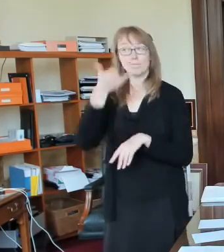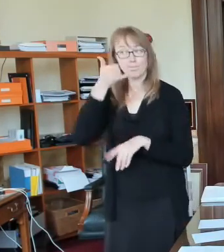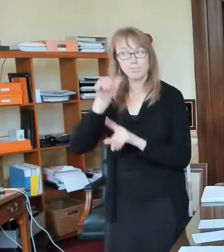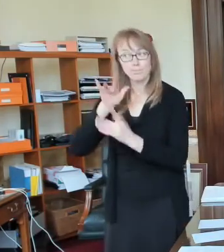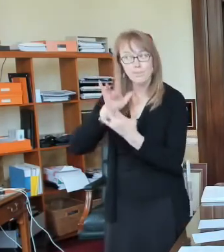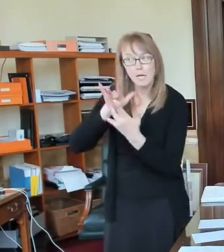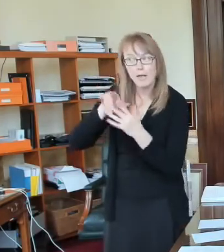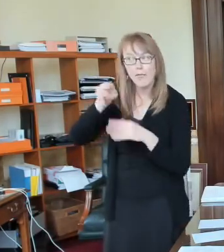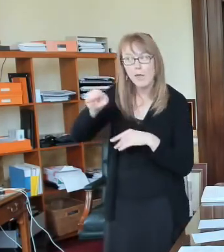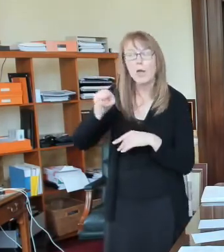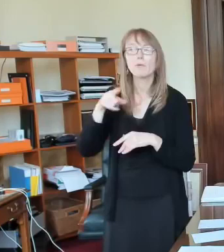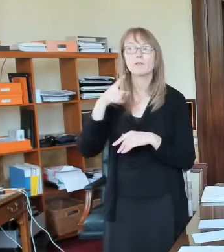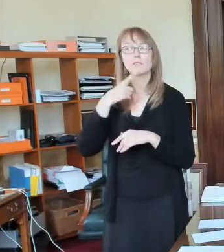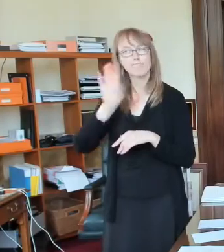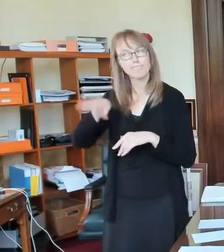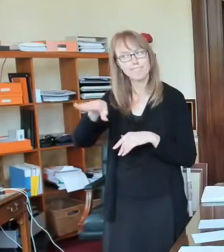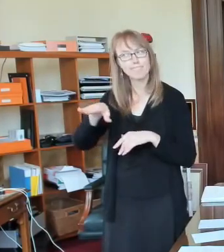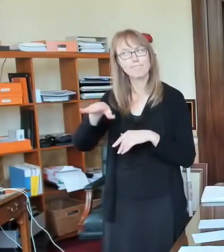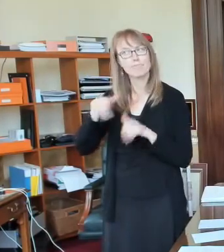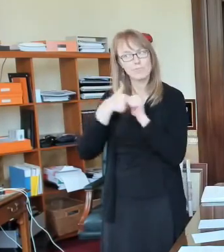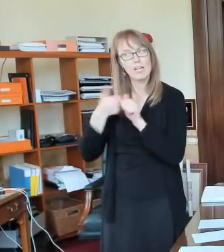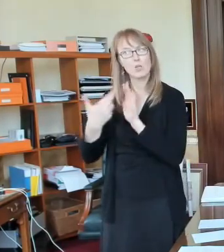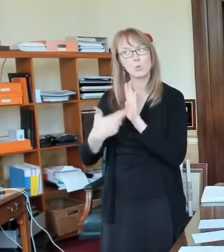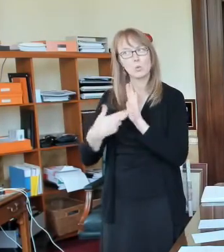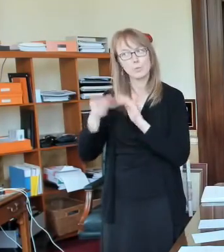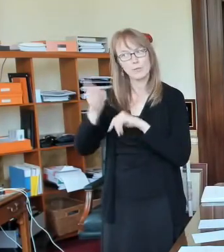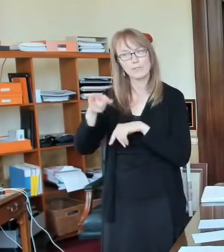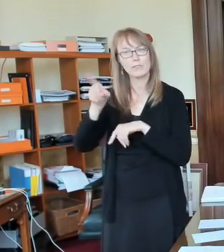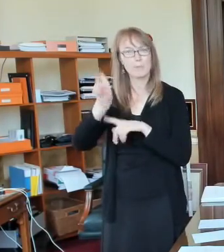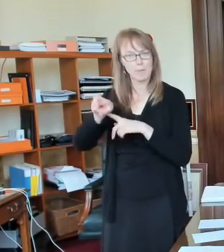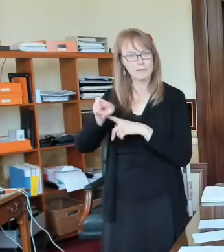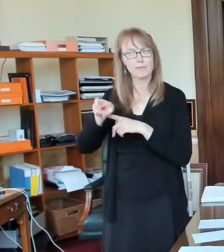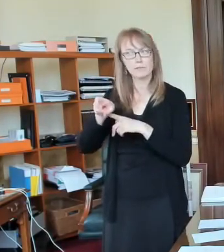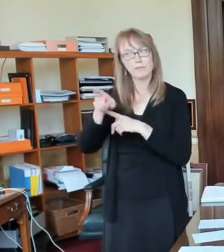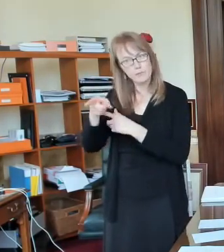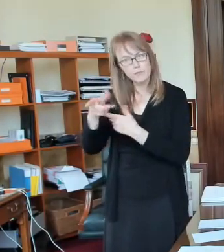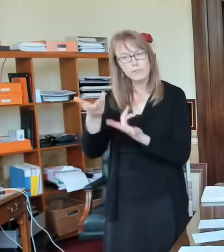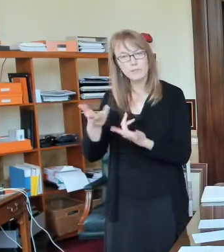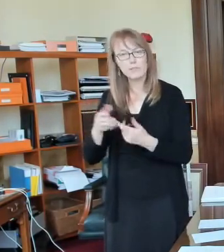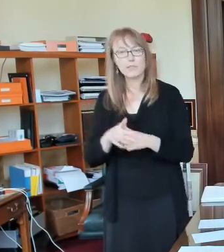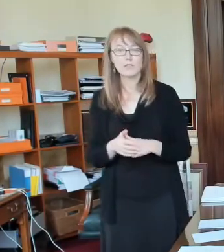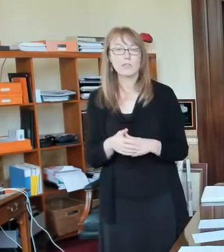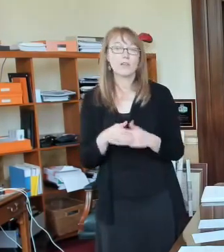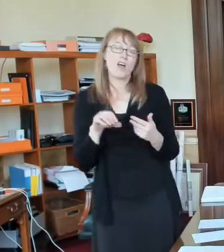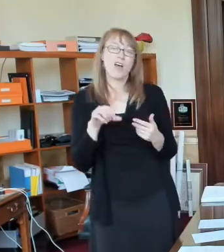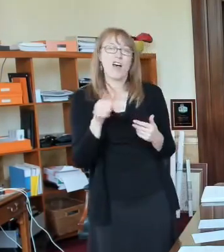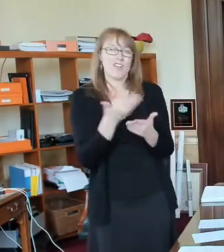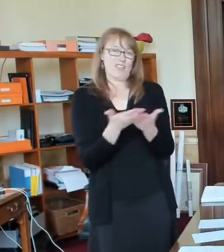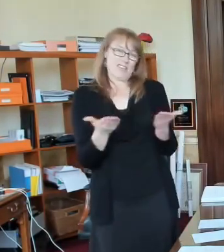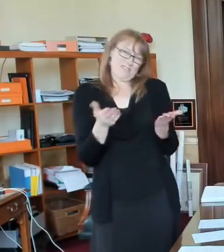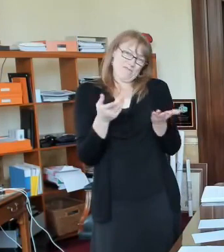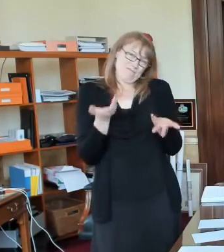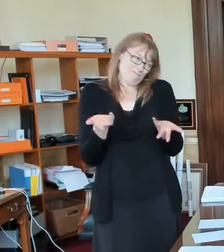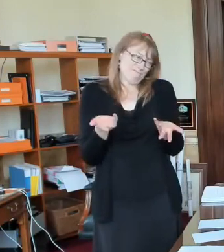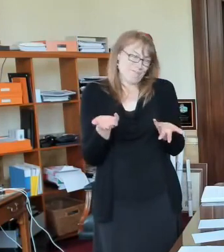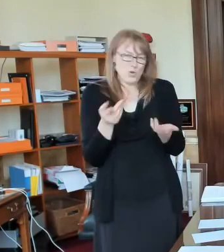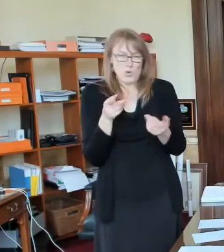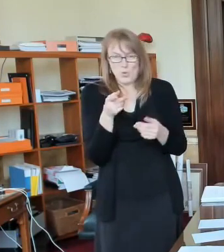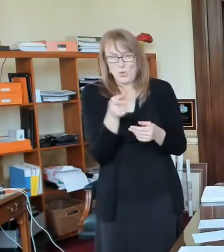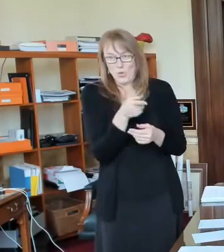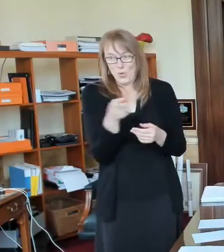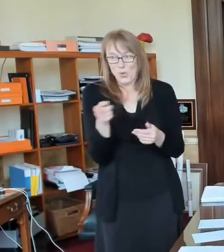masks. I've said this before, and some people think, well, maybe that's kind of silly, but I know for a fact that there